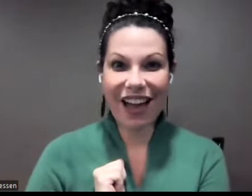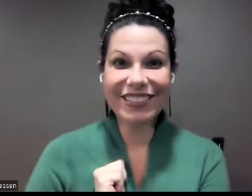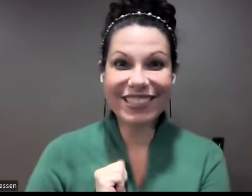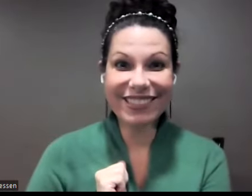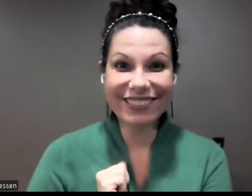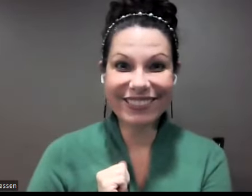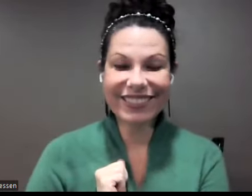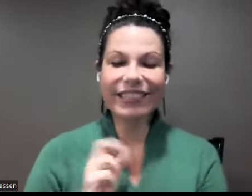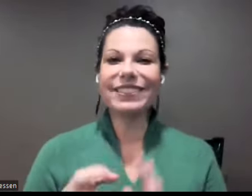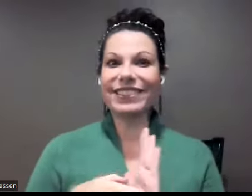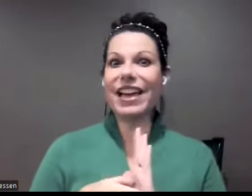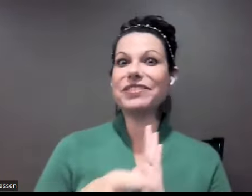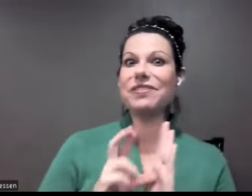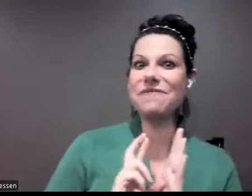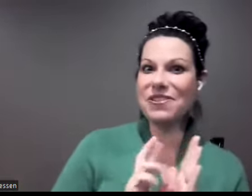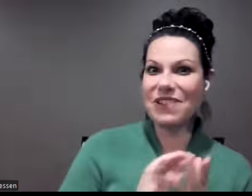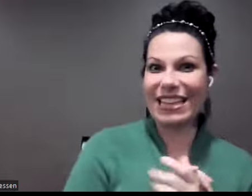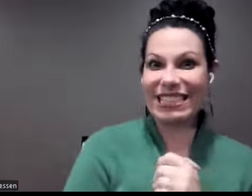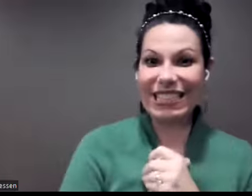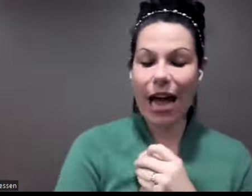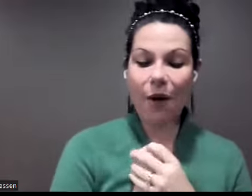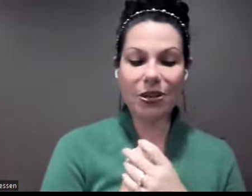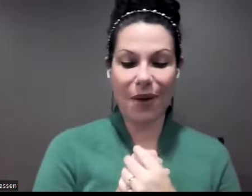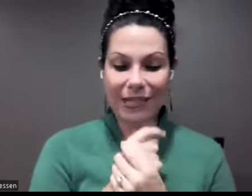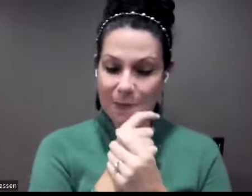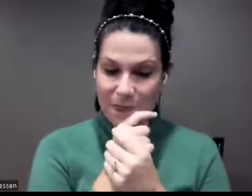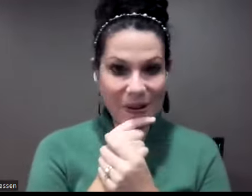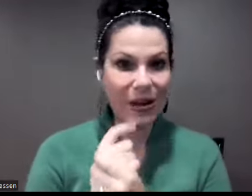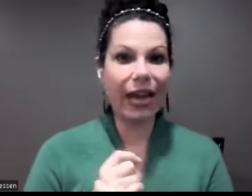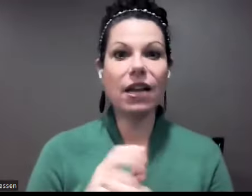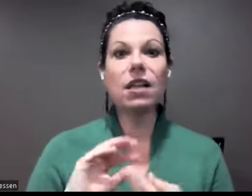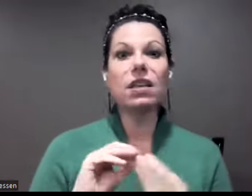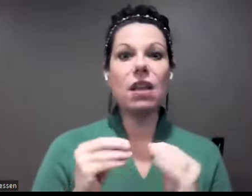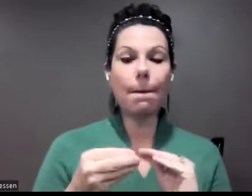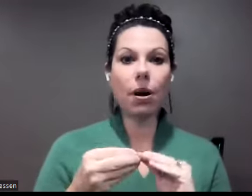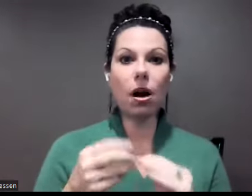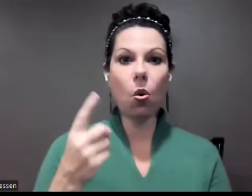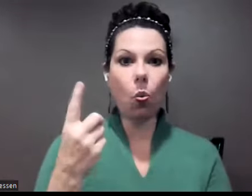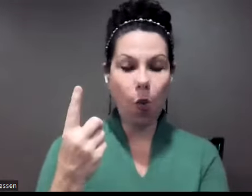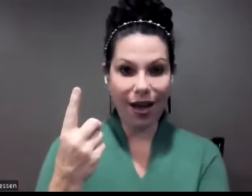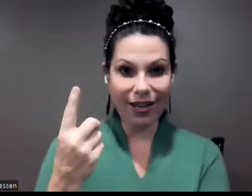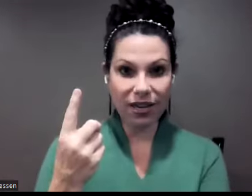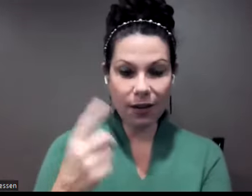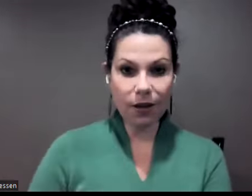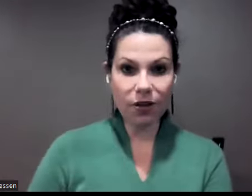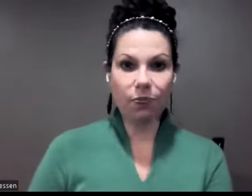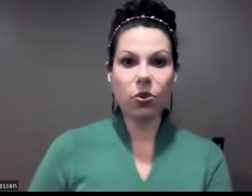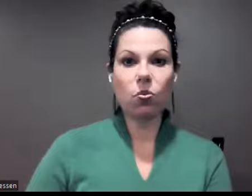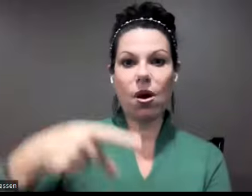How'd you do? Let's review and see how it went. Okay, number 1